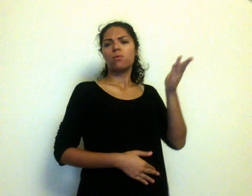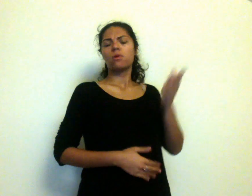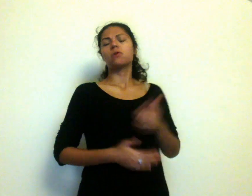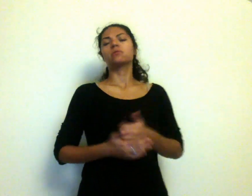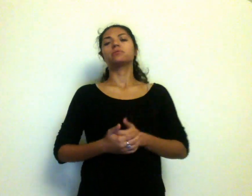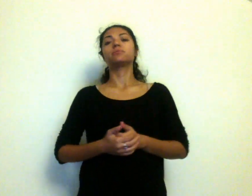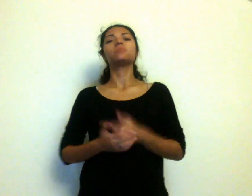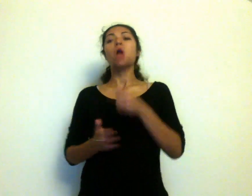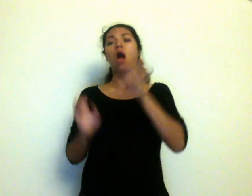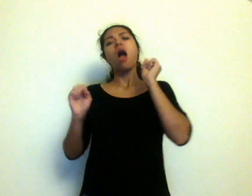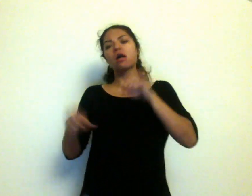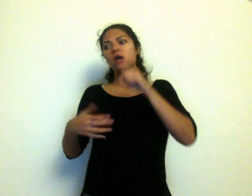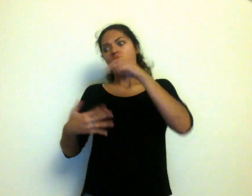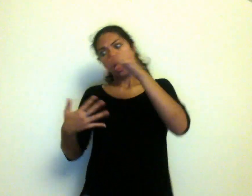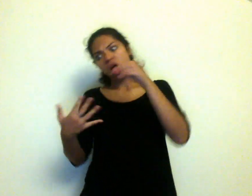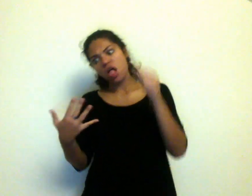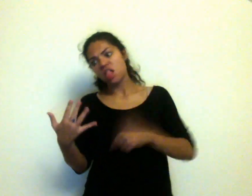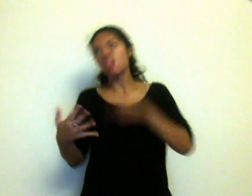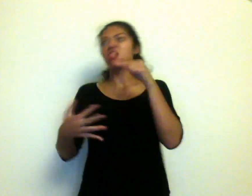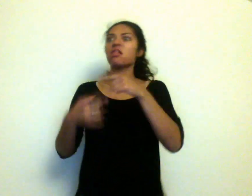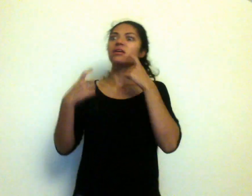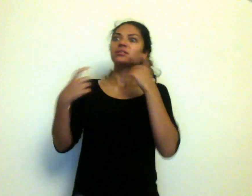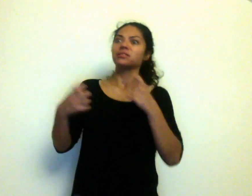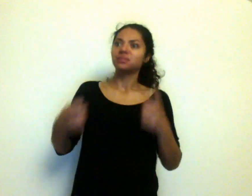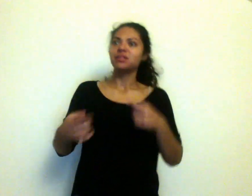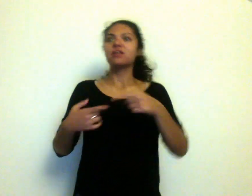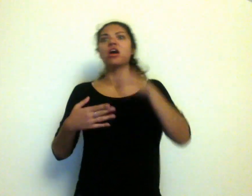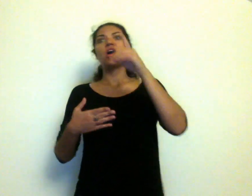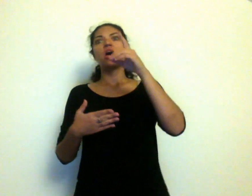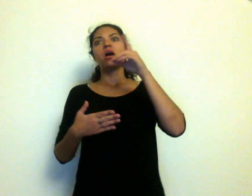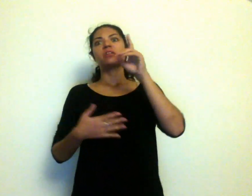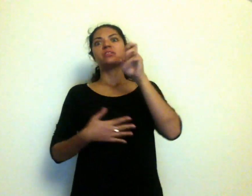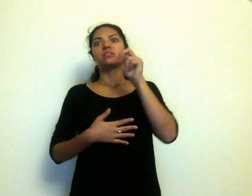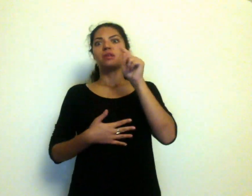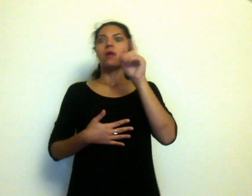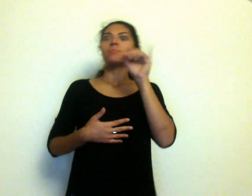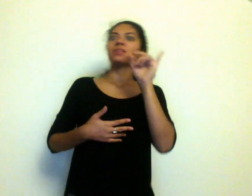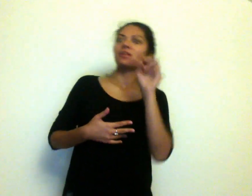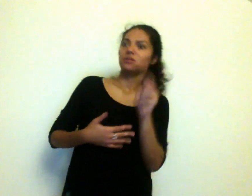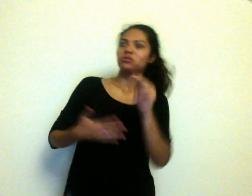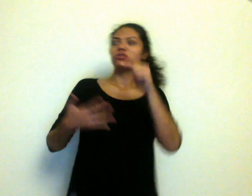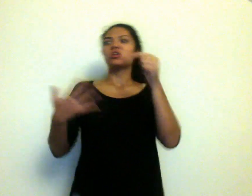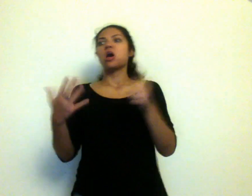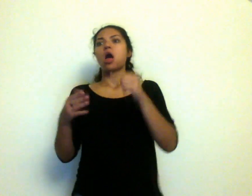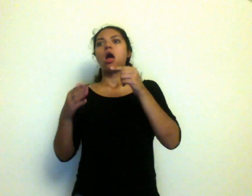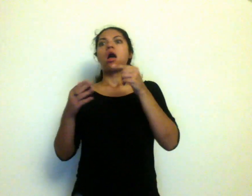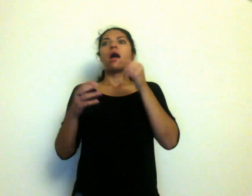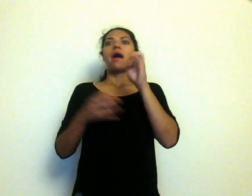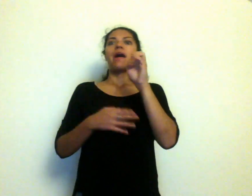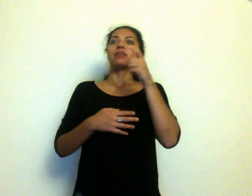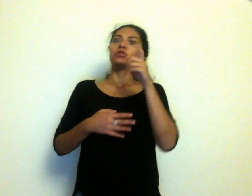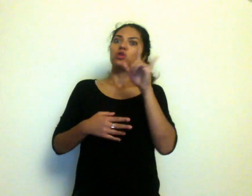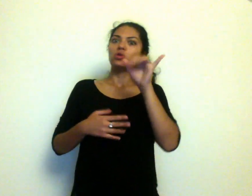with denominationalism, such as the problem with exclusivity, and so on. But the last thing I want to say to you